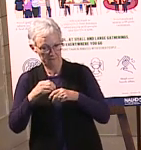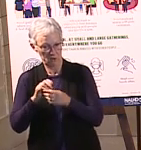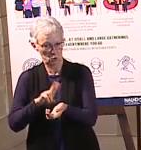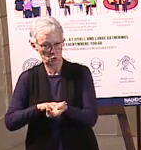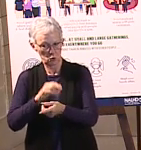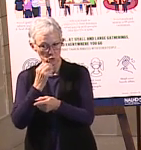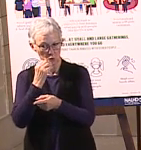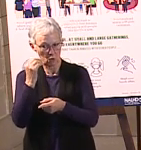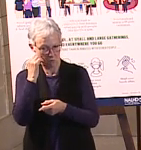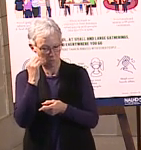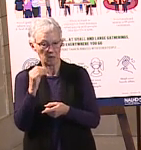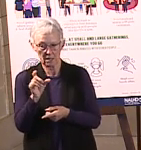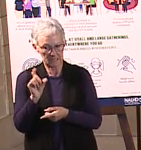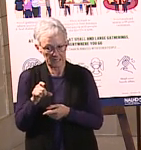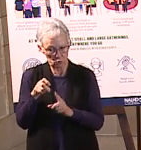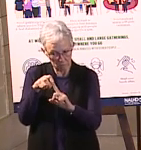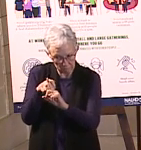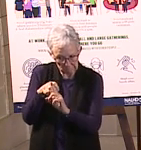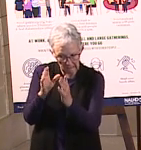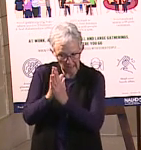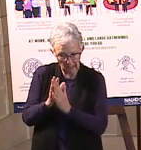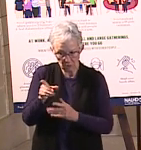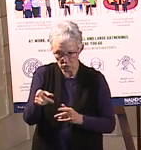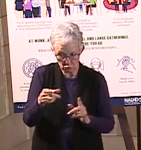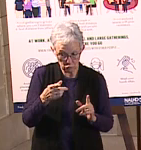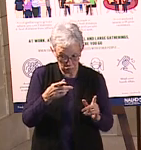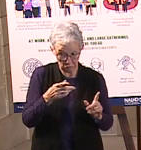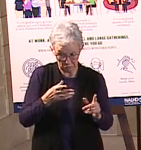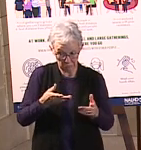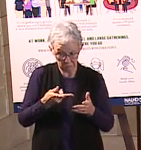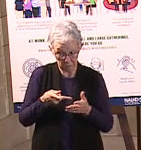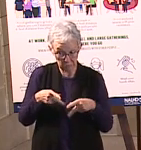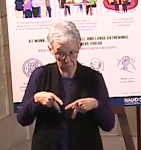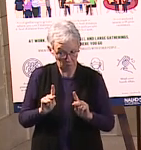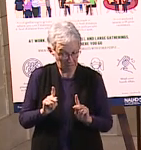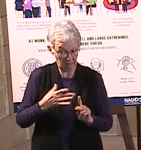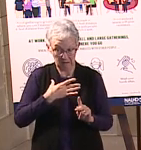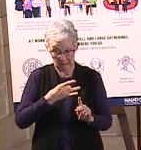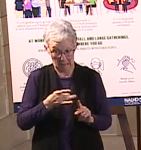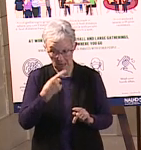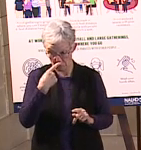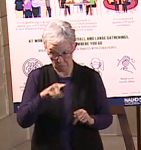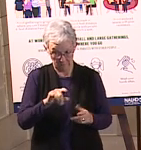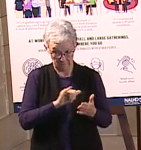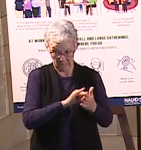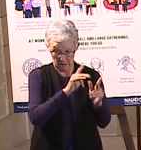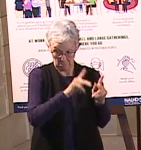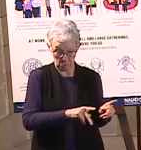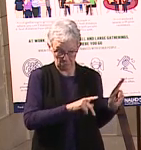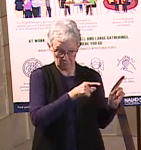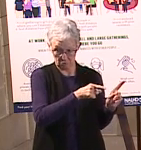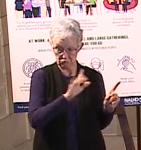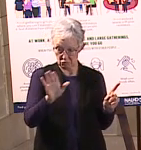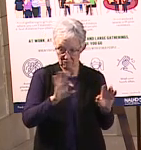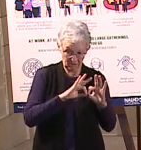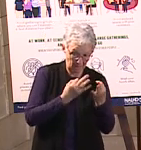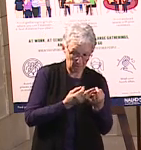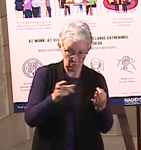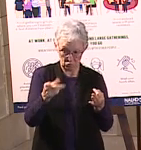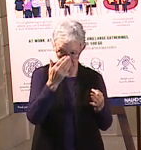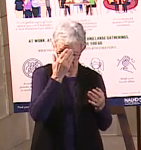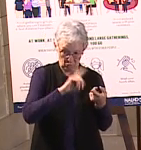consulted about their wishes for whom to designate as their essential caregiver. Now, the guidance